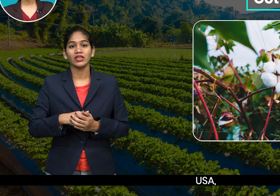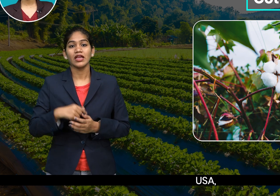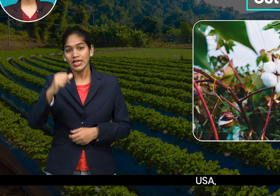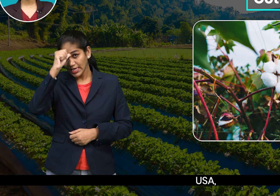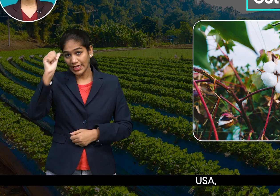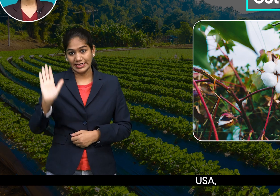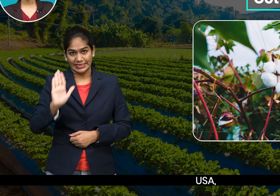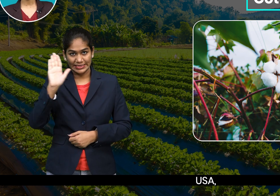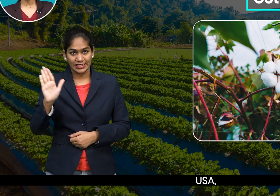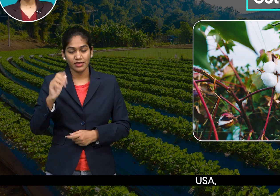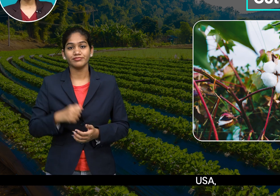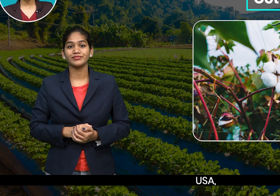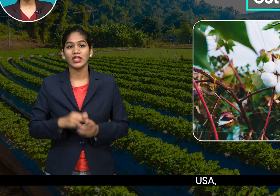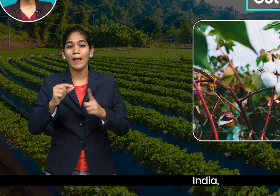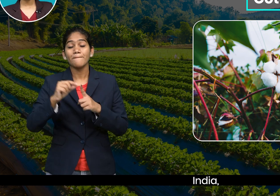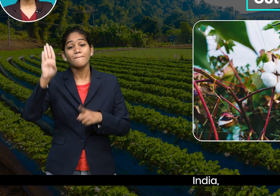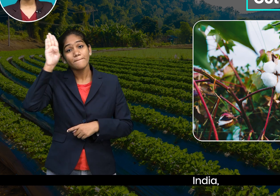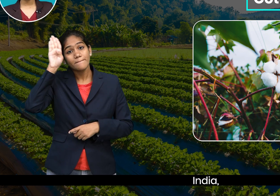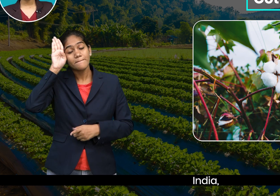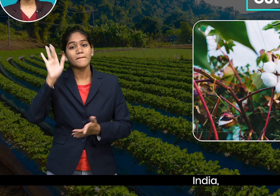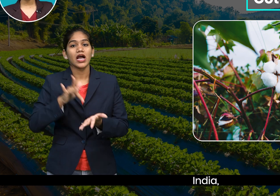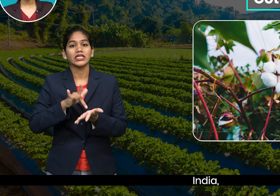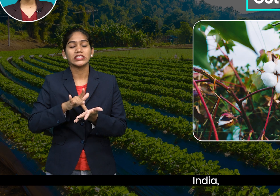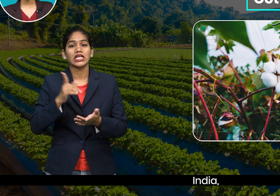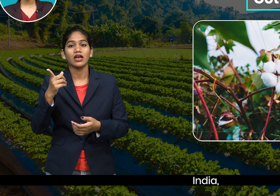India, Pakistan,